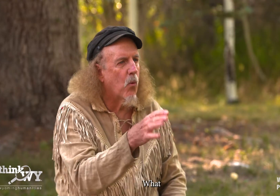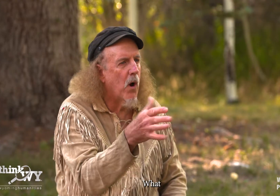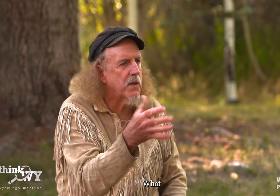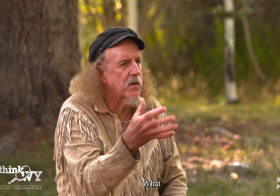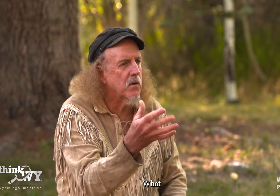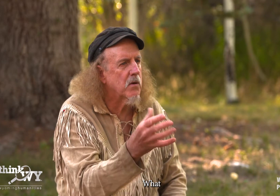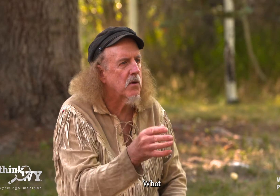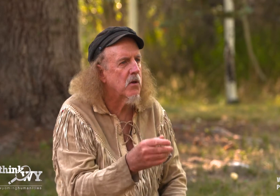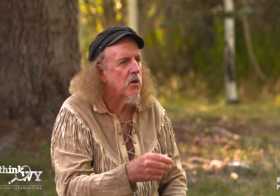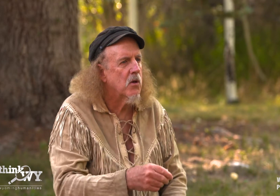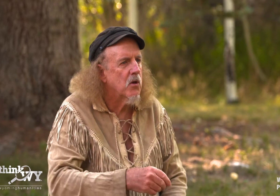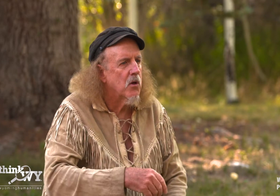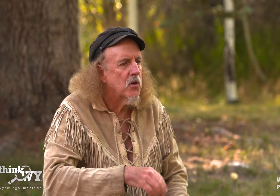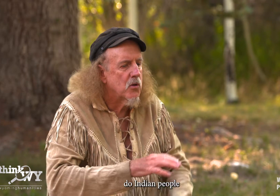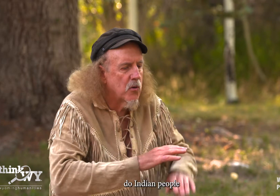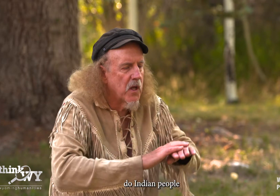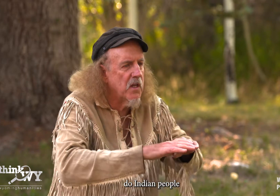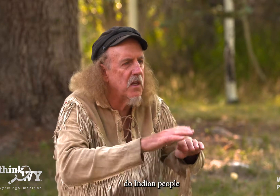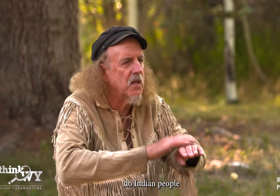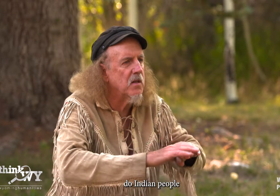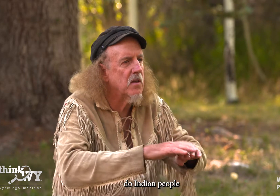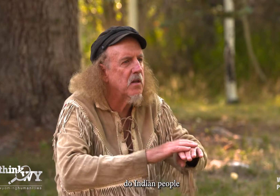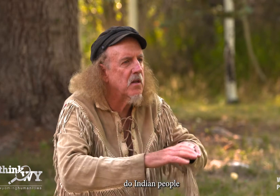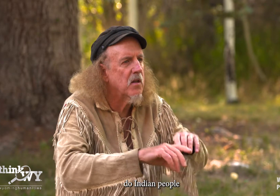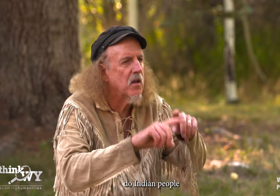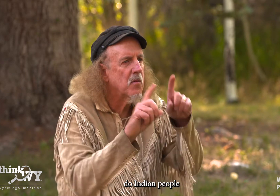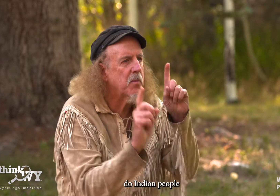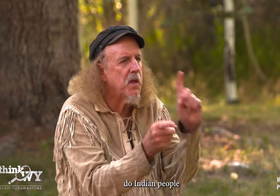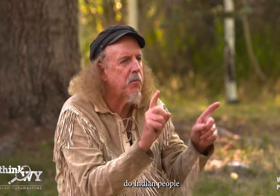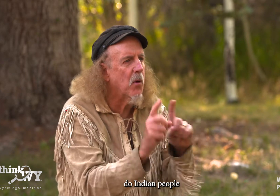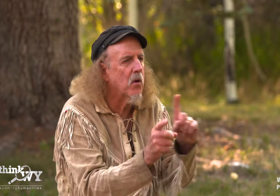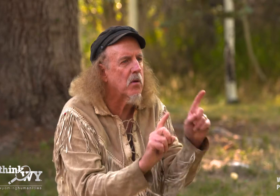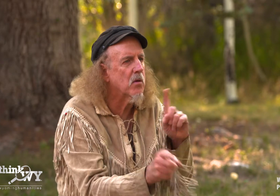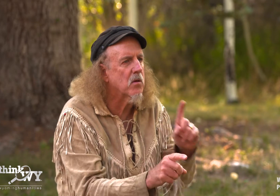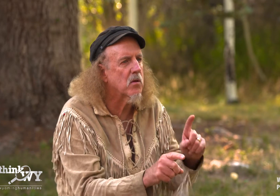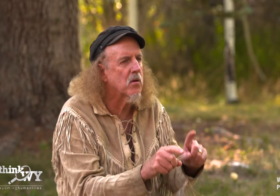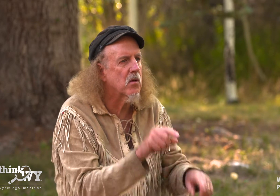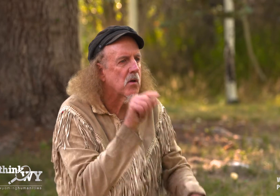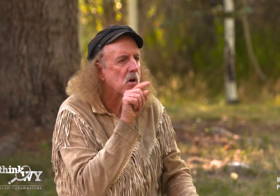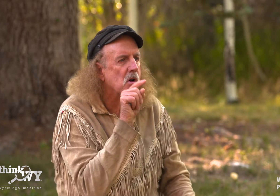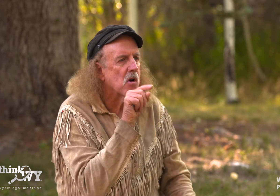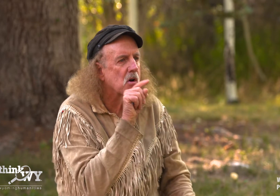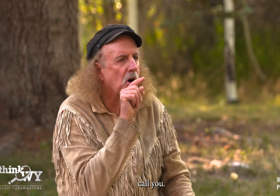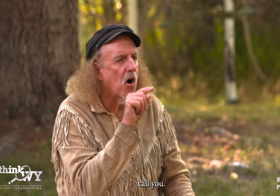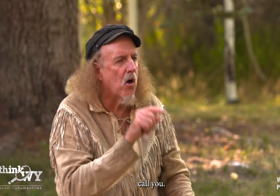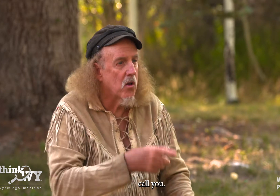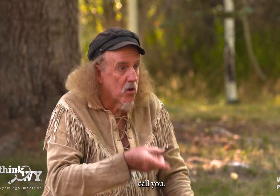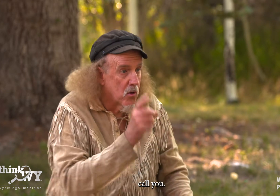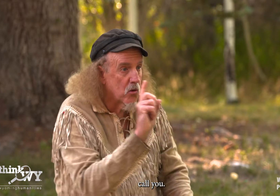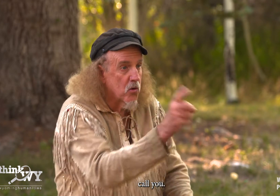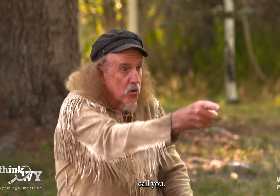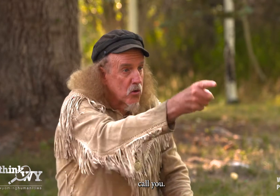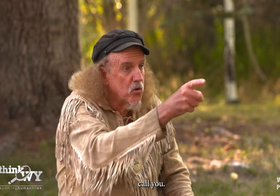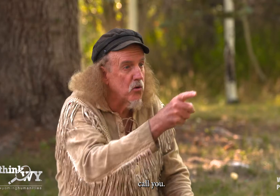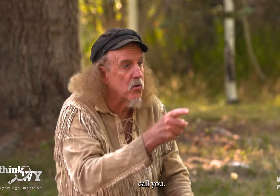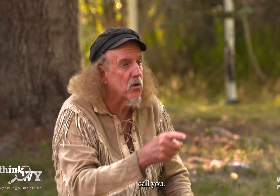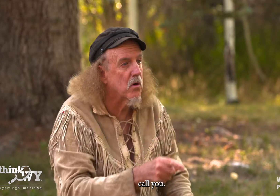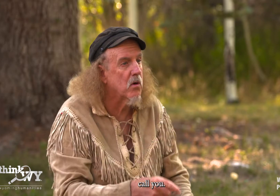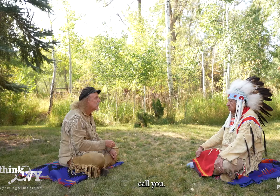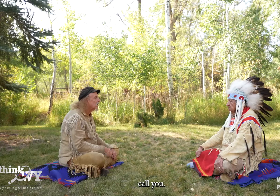What do Indian people call you?